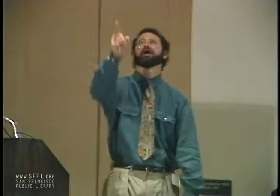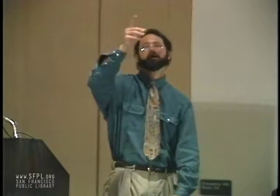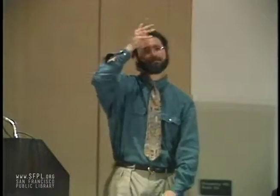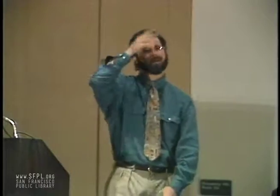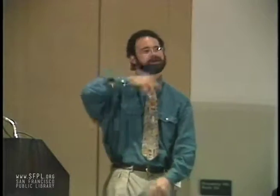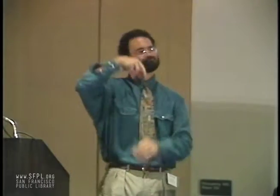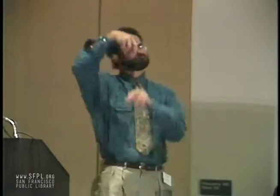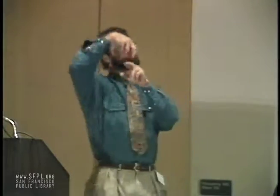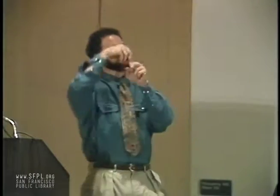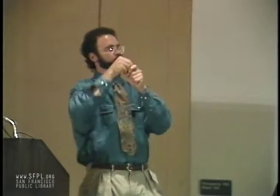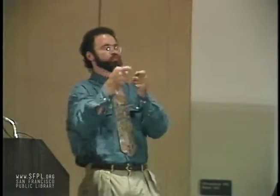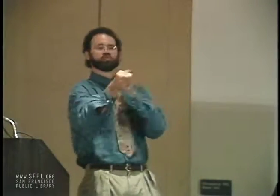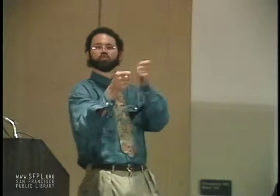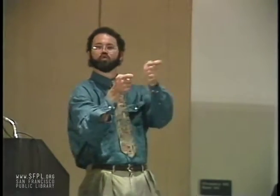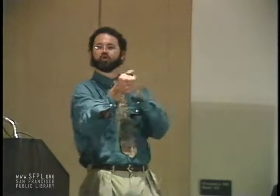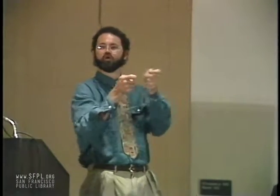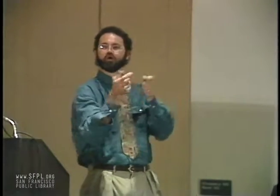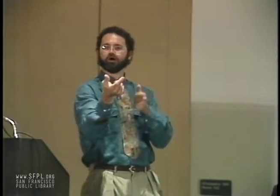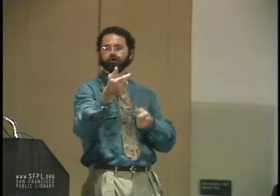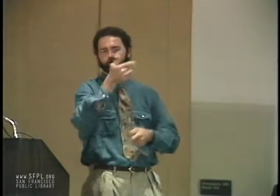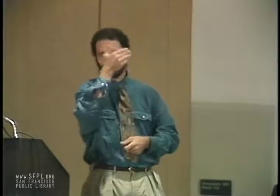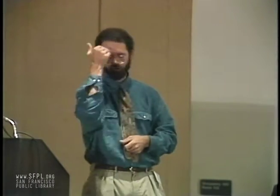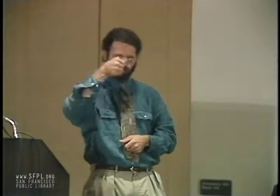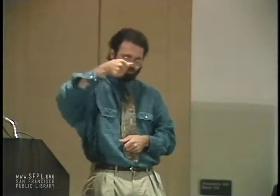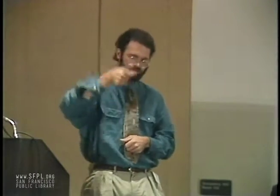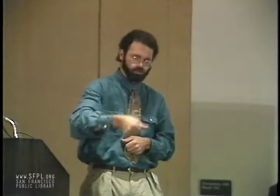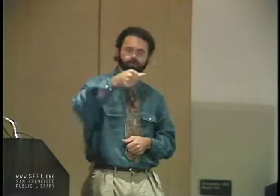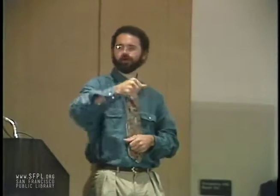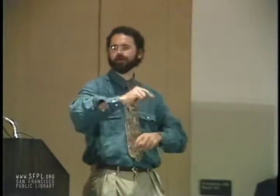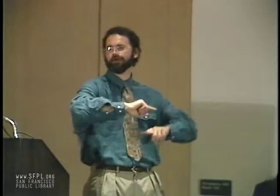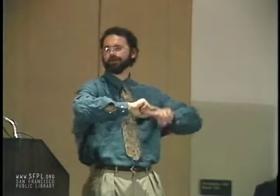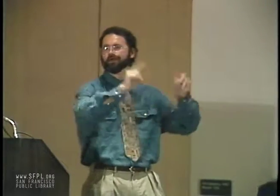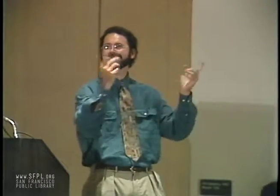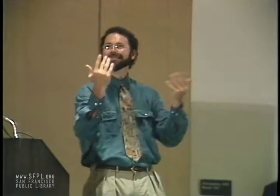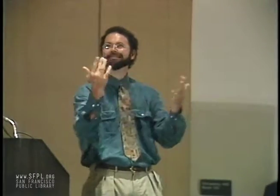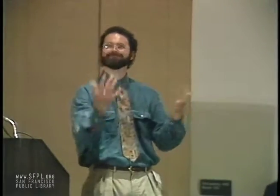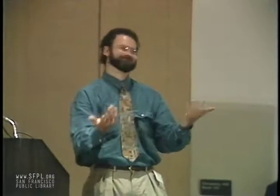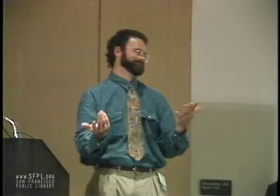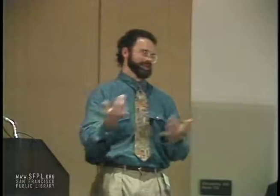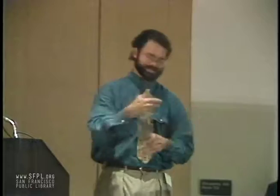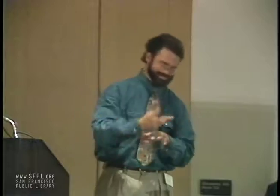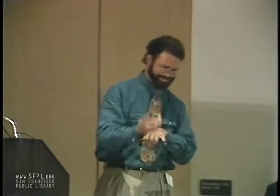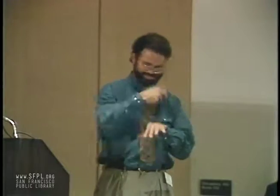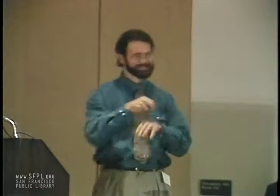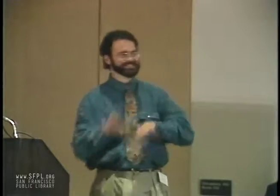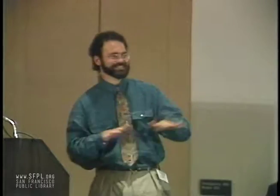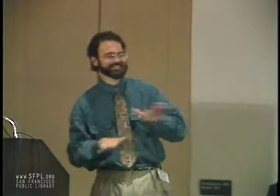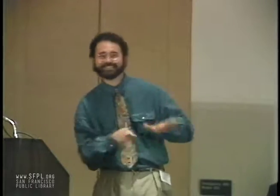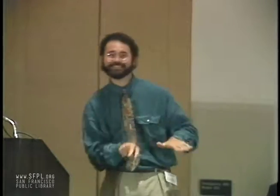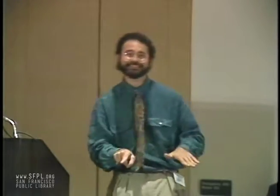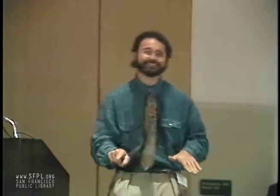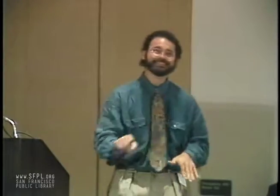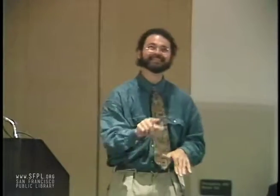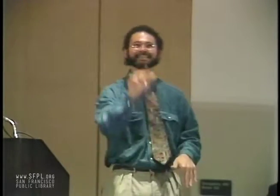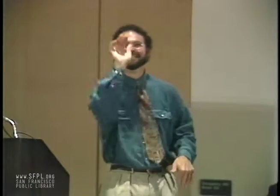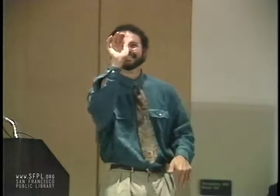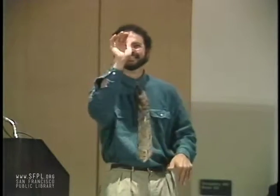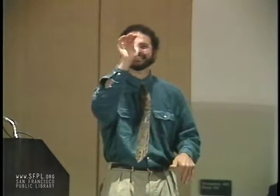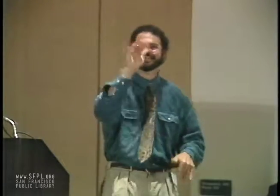he was sitting there very frustrated, and there was a man who, the controller of the switch and the gate, came over. Well, he walked over to the man